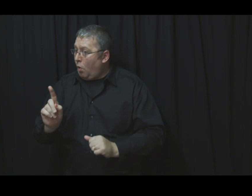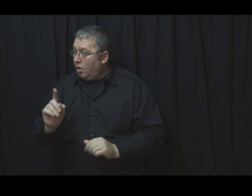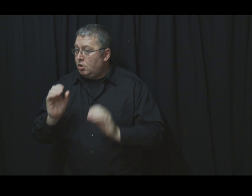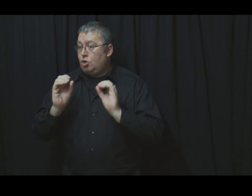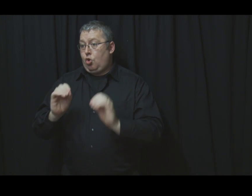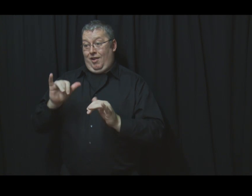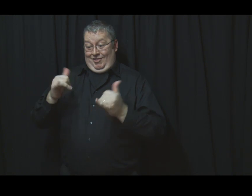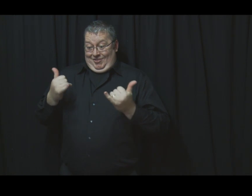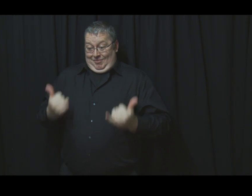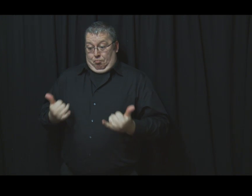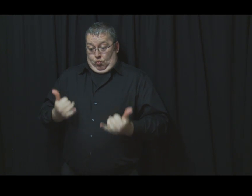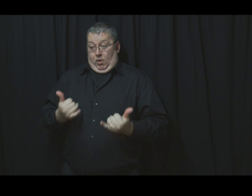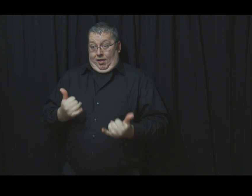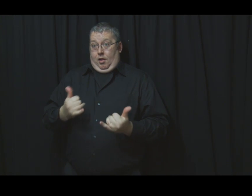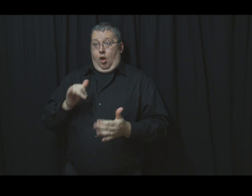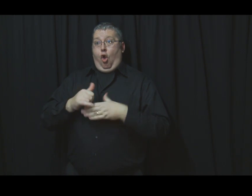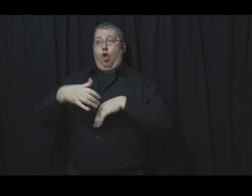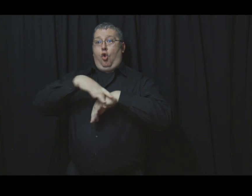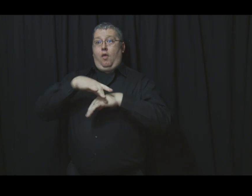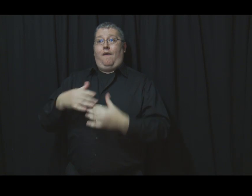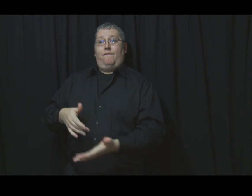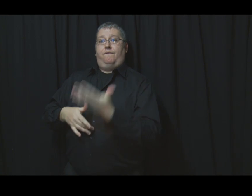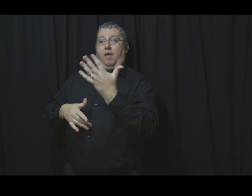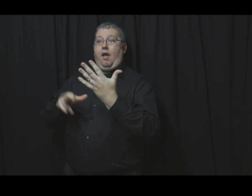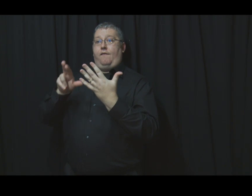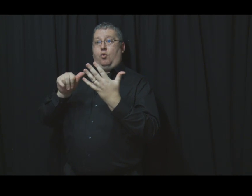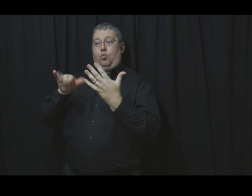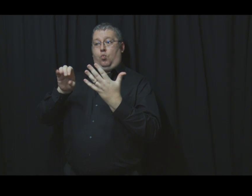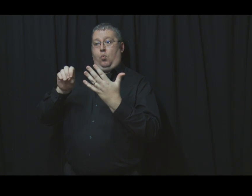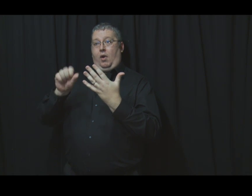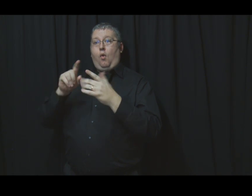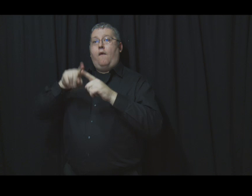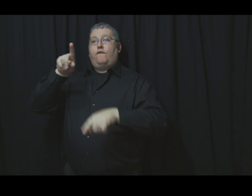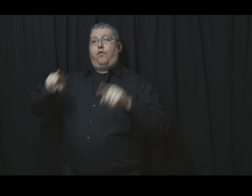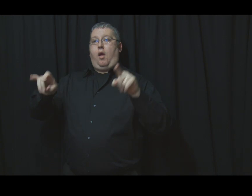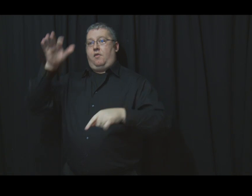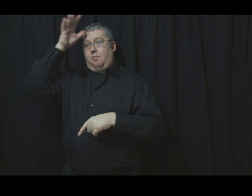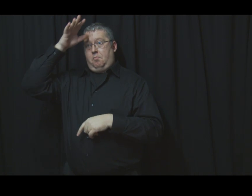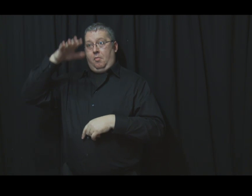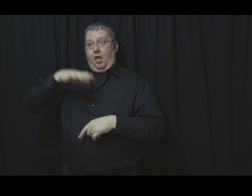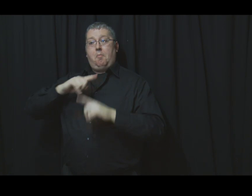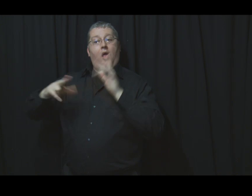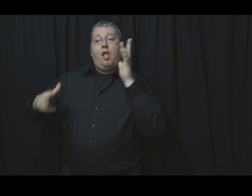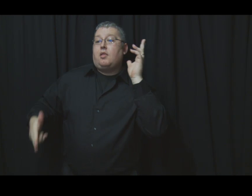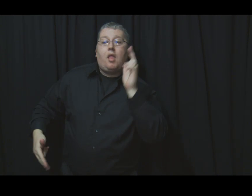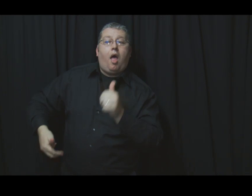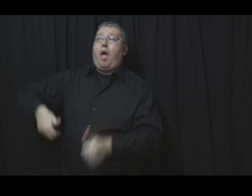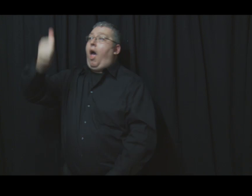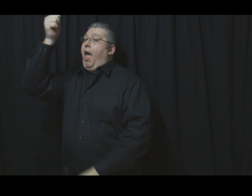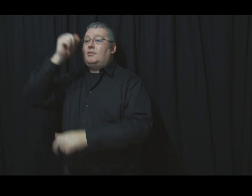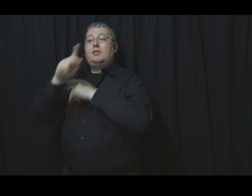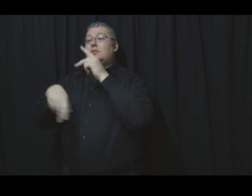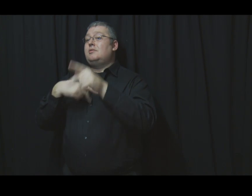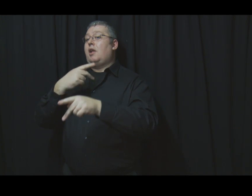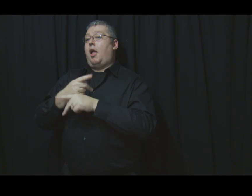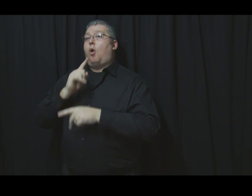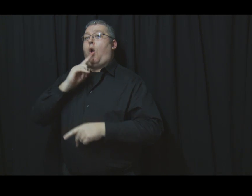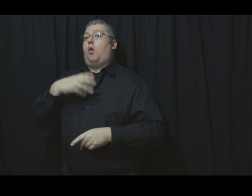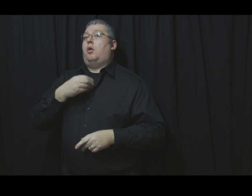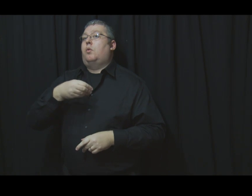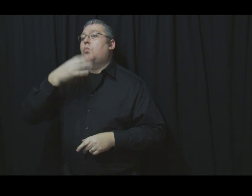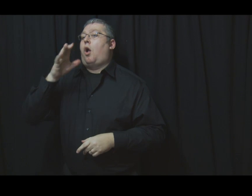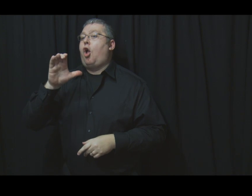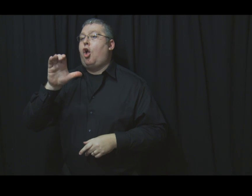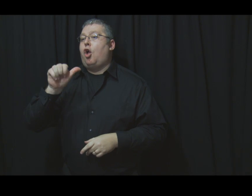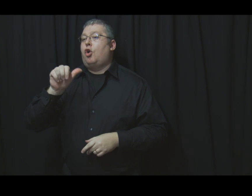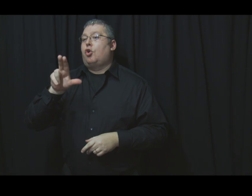the present time, there exist upon Earth 5 races or varieties of man, and finally the highest type of all, the Caucasians,